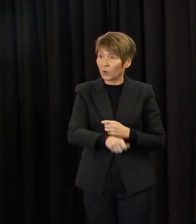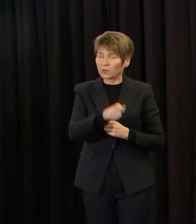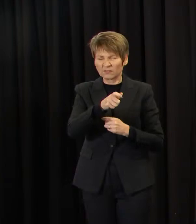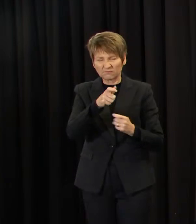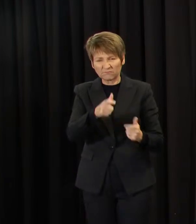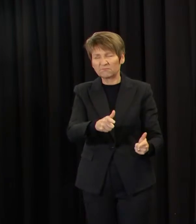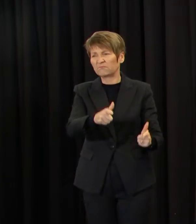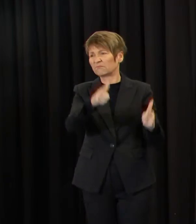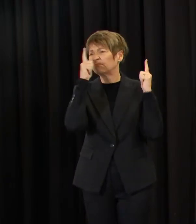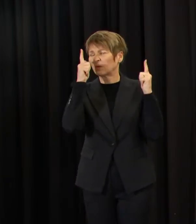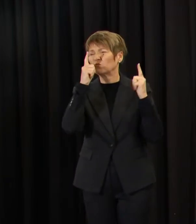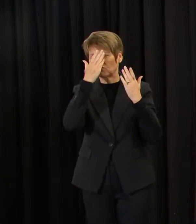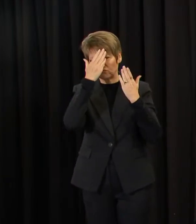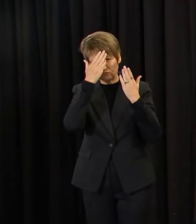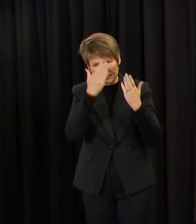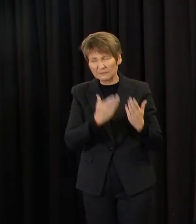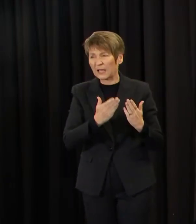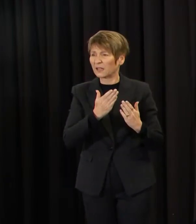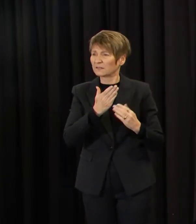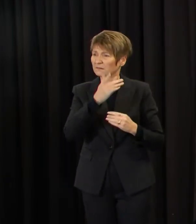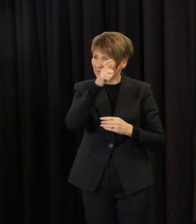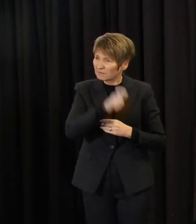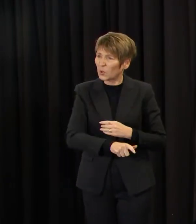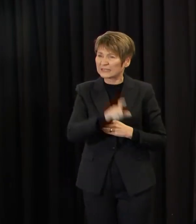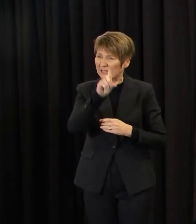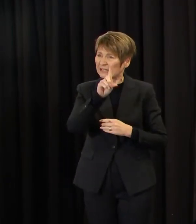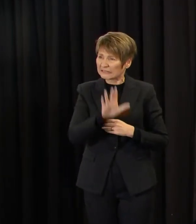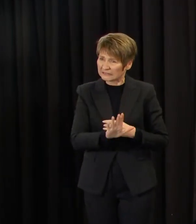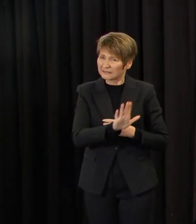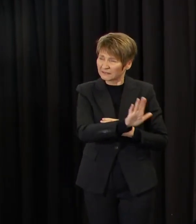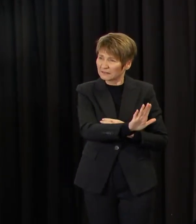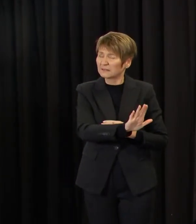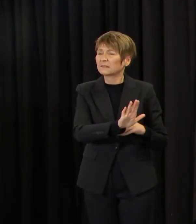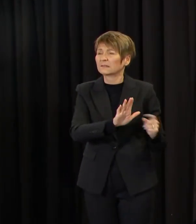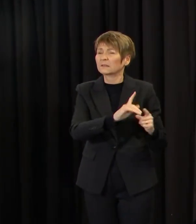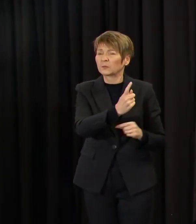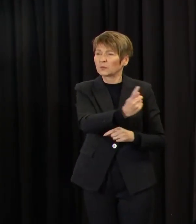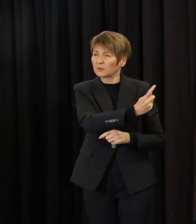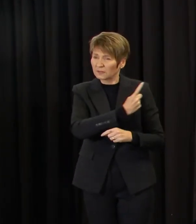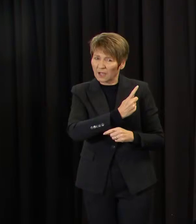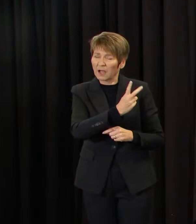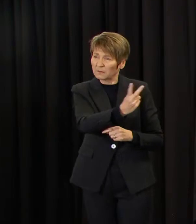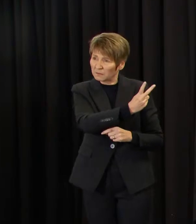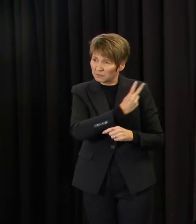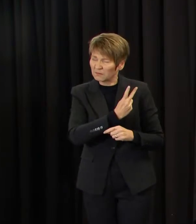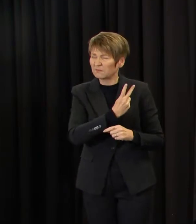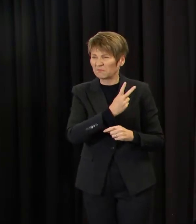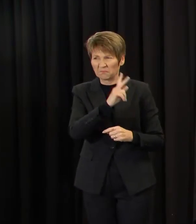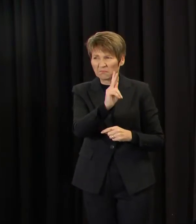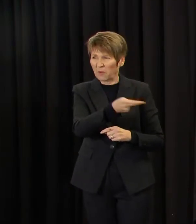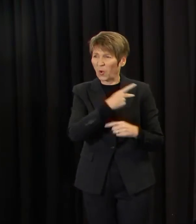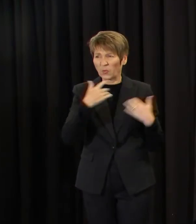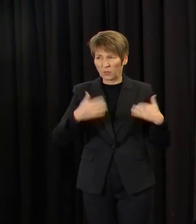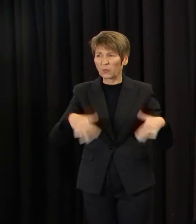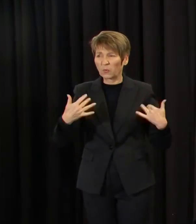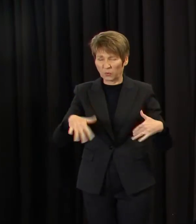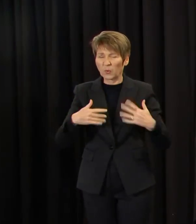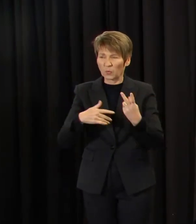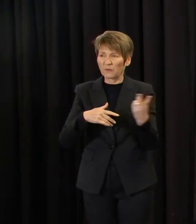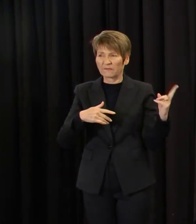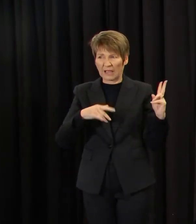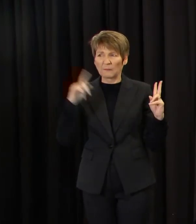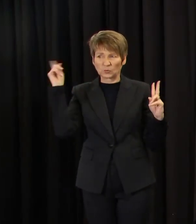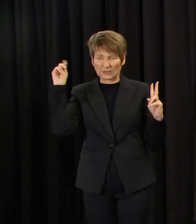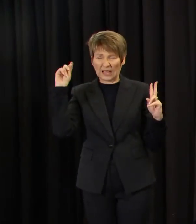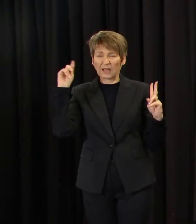both Sheikh Abda Musa and Sheikh Nawaz, and finally, can I